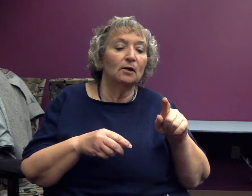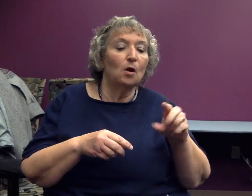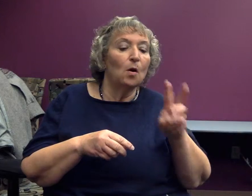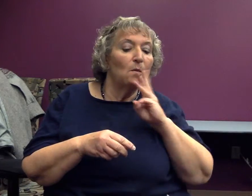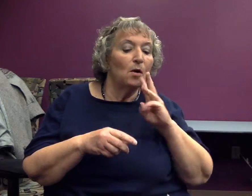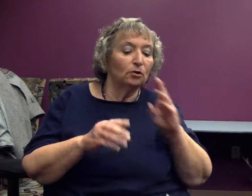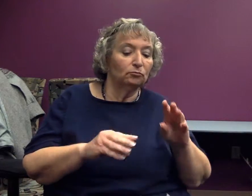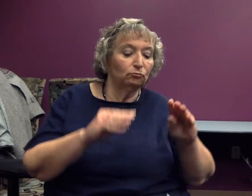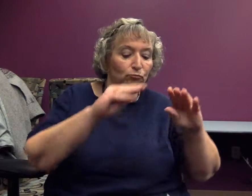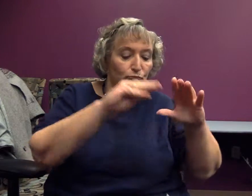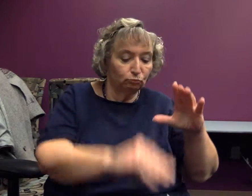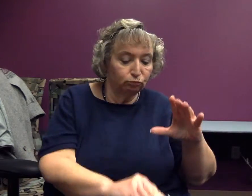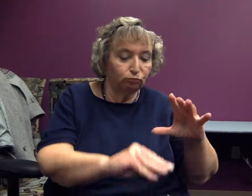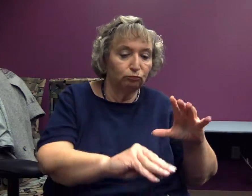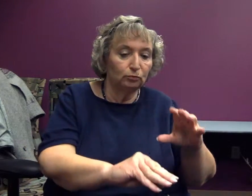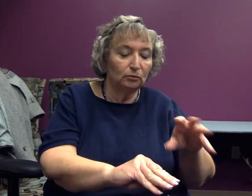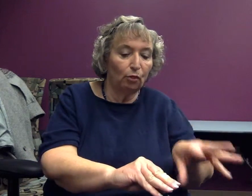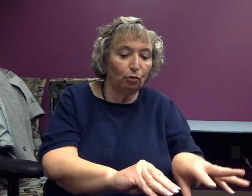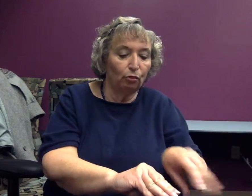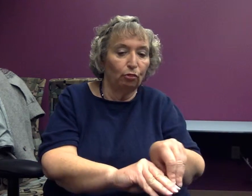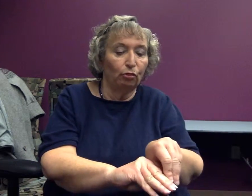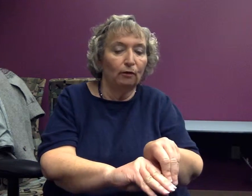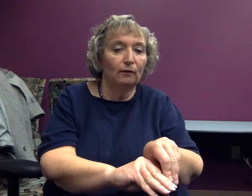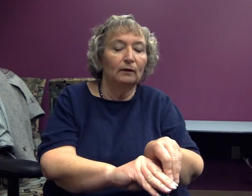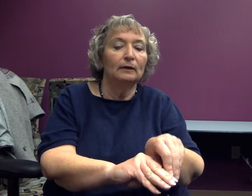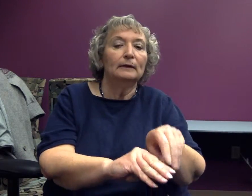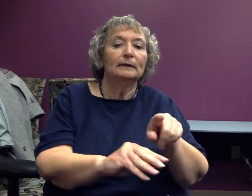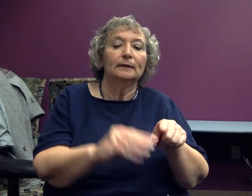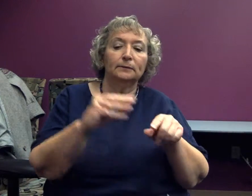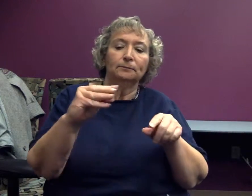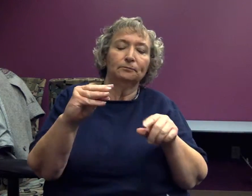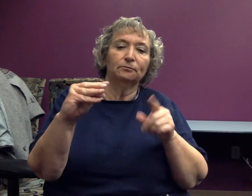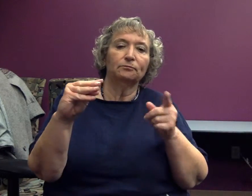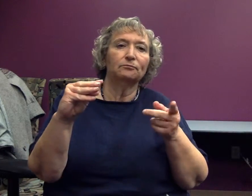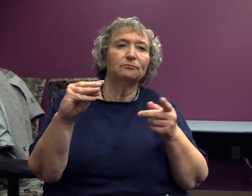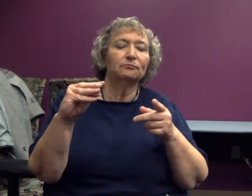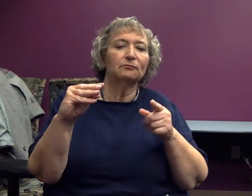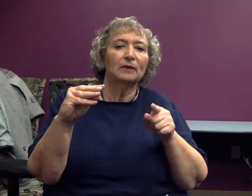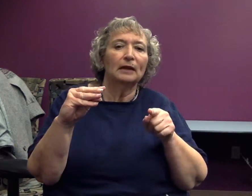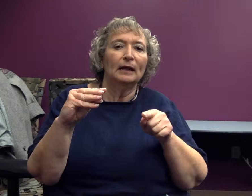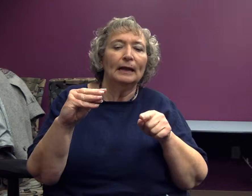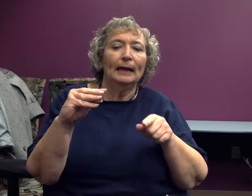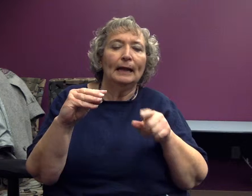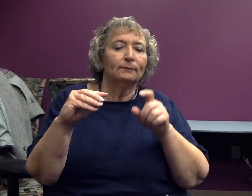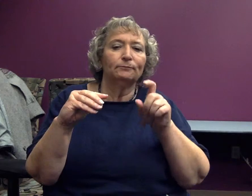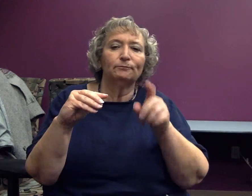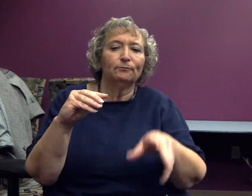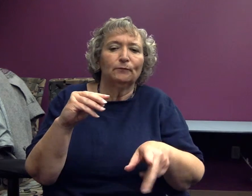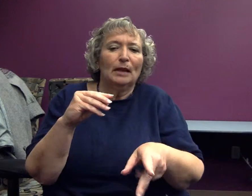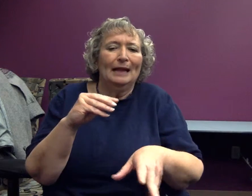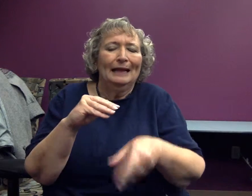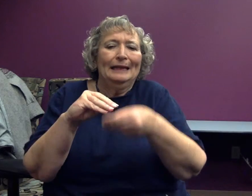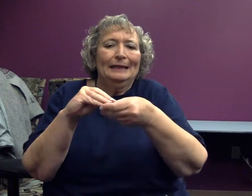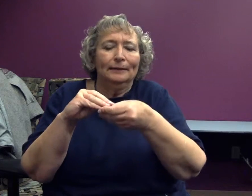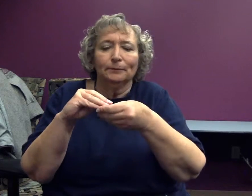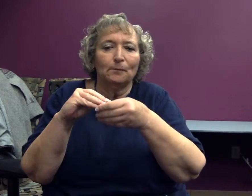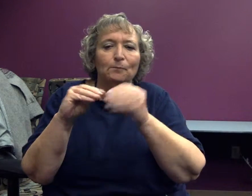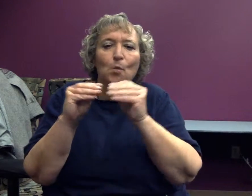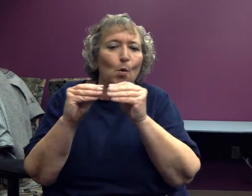pick anything else up. It's got all these nice little air pockets in here that trap the moisture or the water.